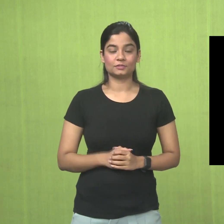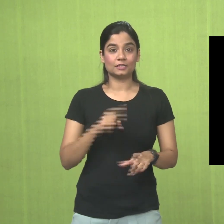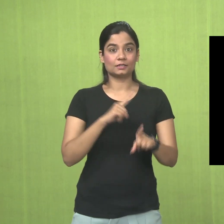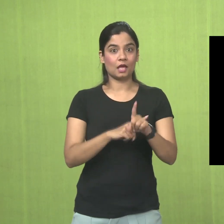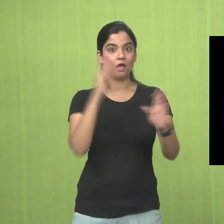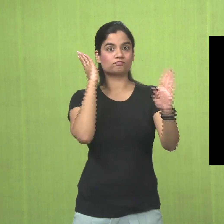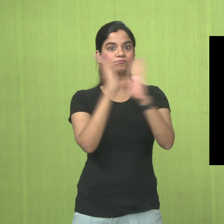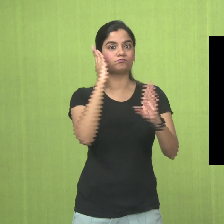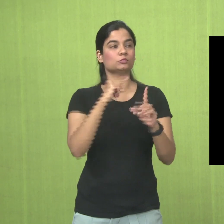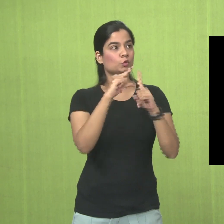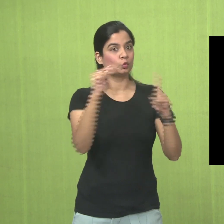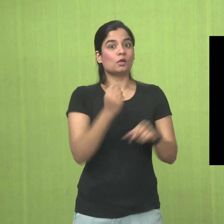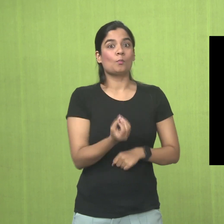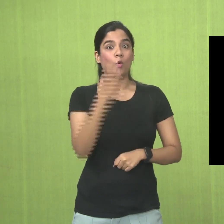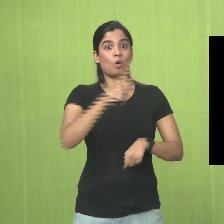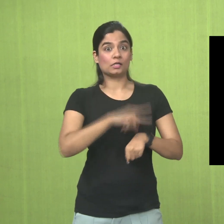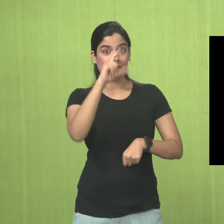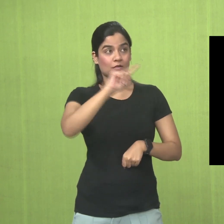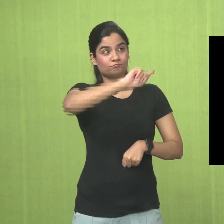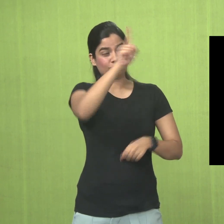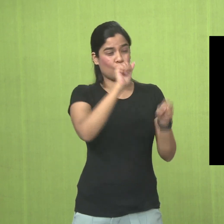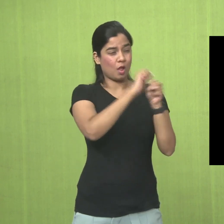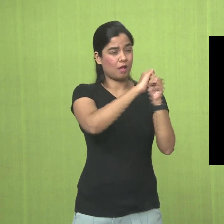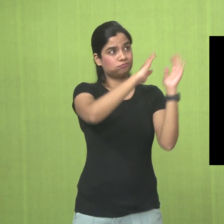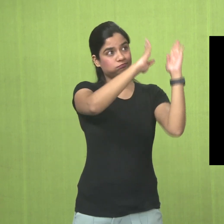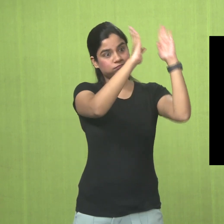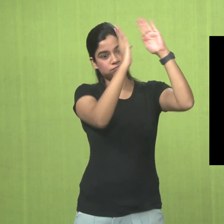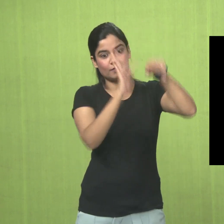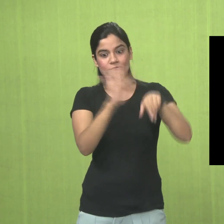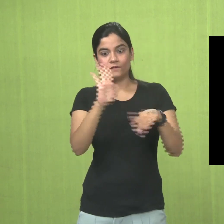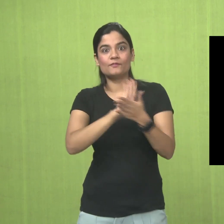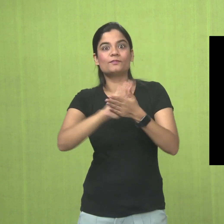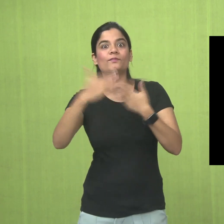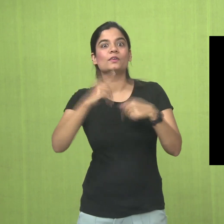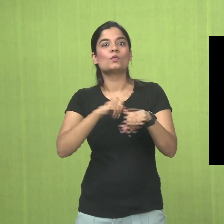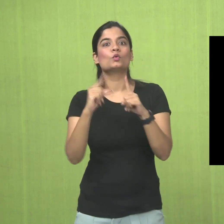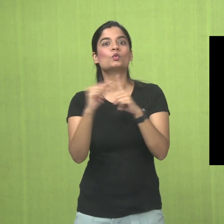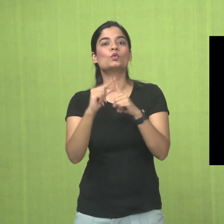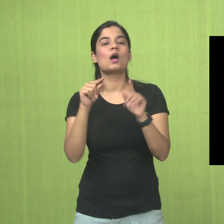Second is punctuality, being on time and working till you're told to work, for example 9 to 5.